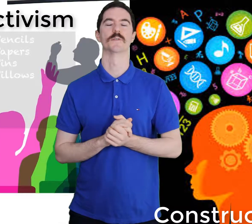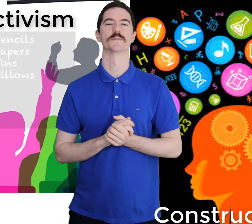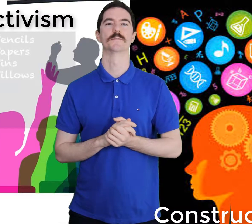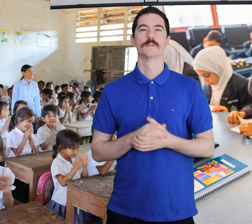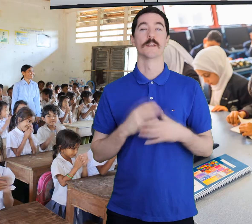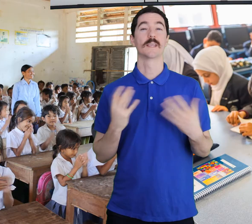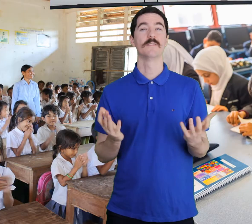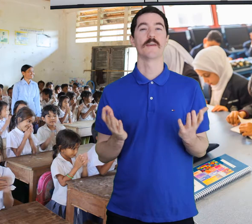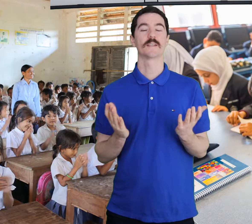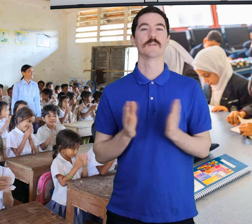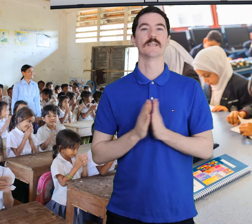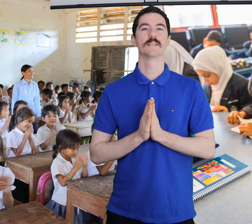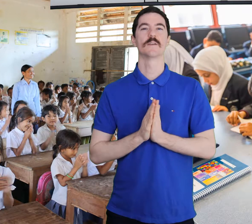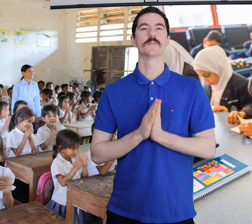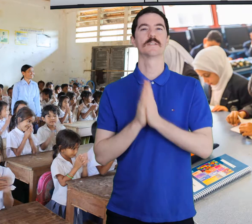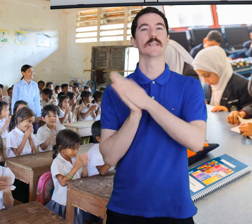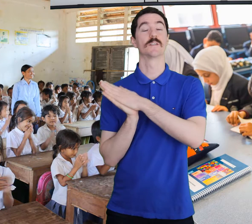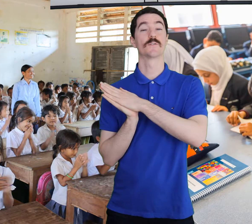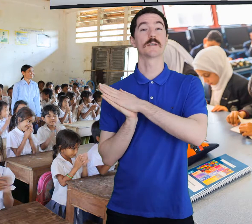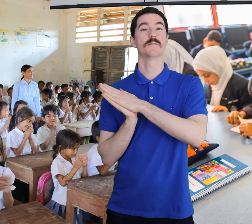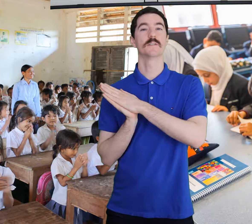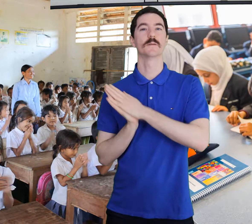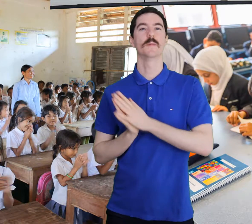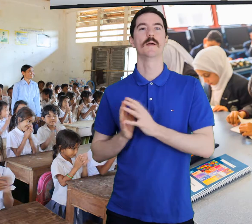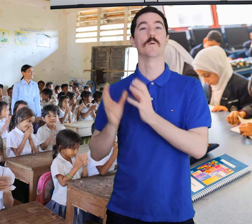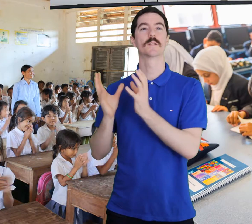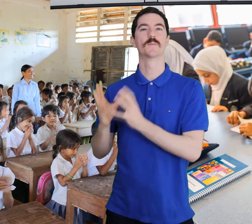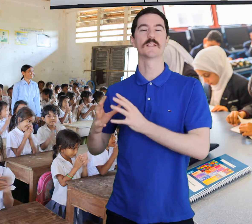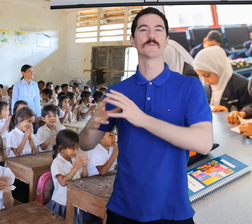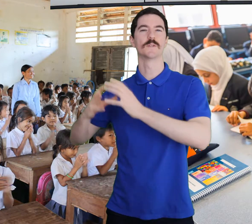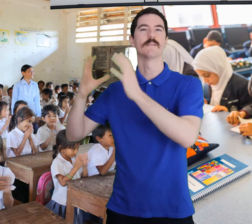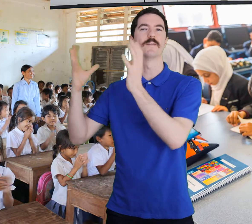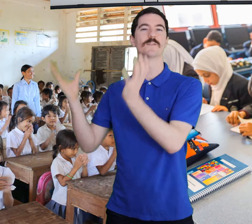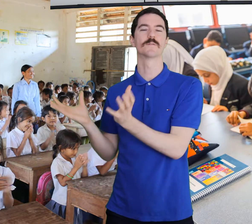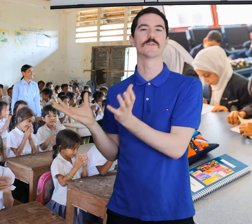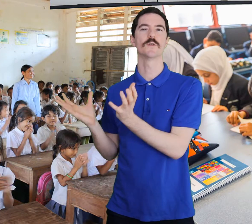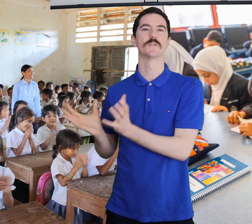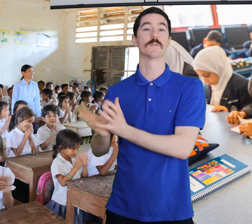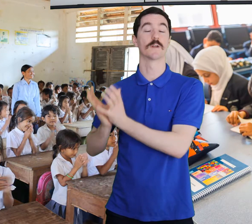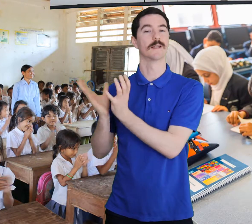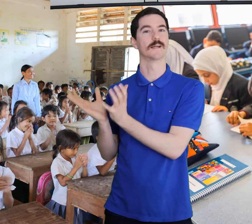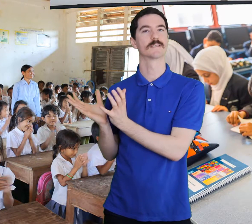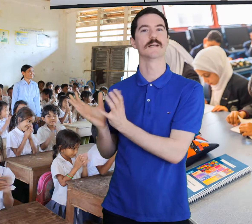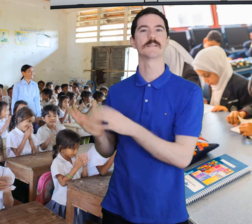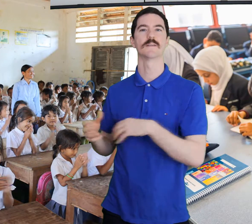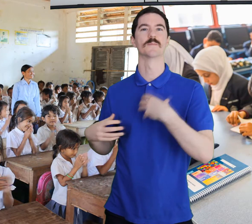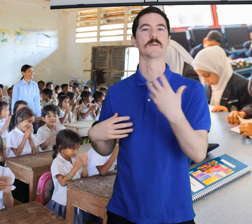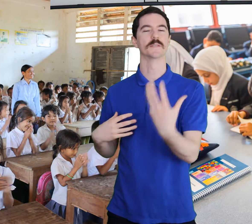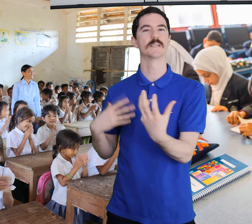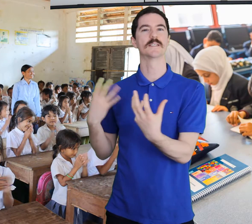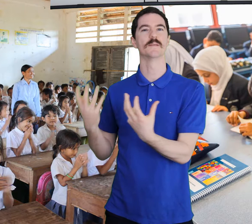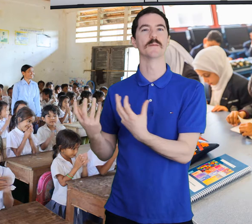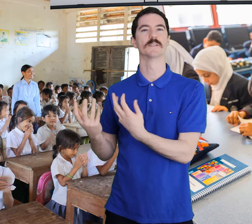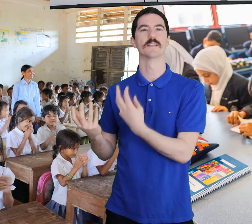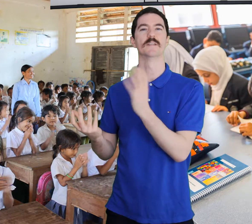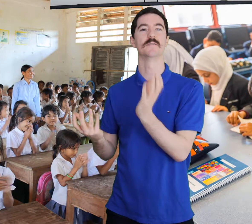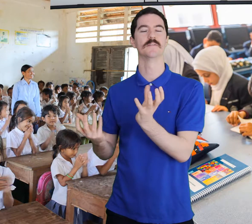students. So the key factor in this is obviously Instructivism works best when you have lots of students. You've got a large class size, maybe 60, maybe 70,